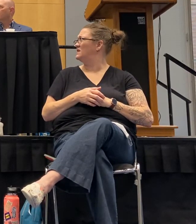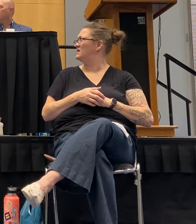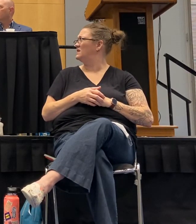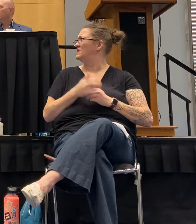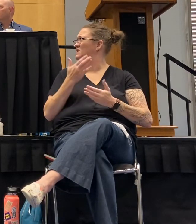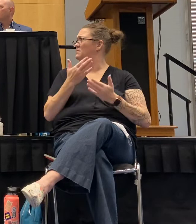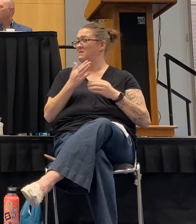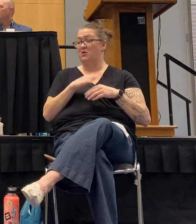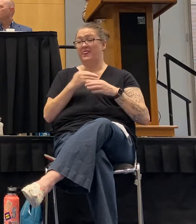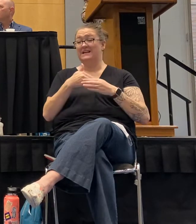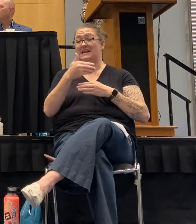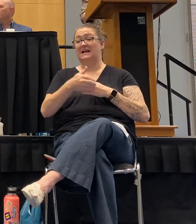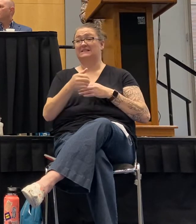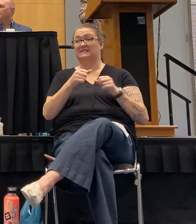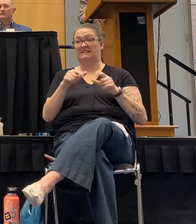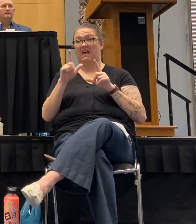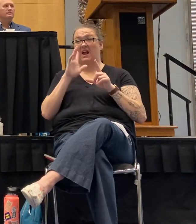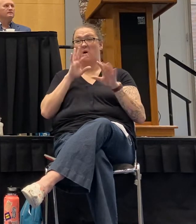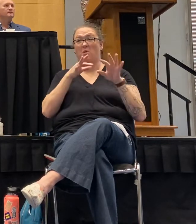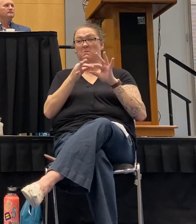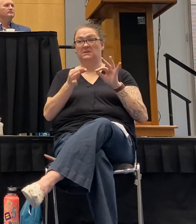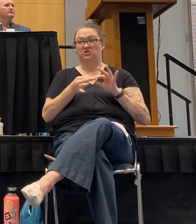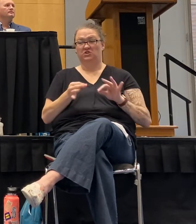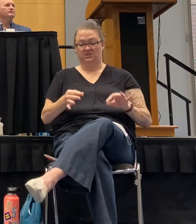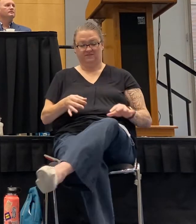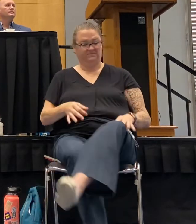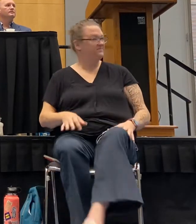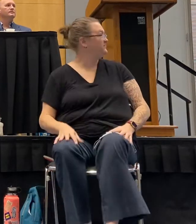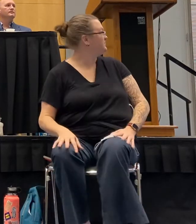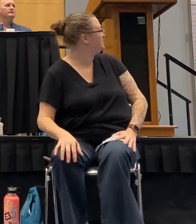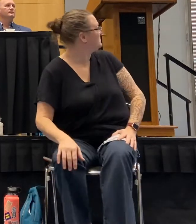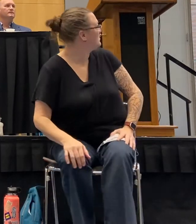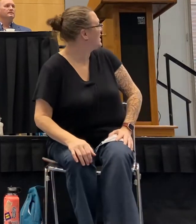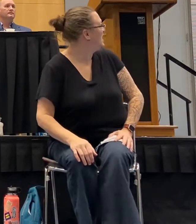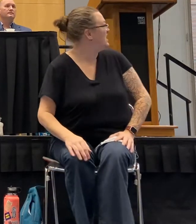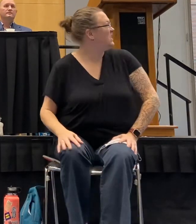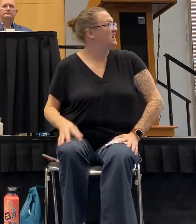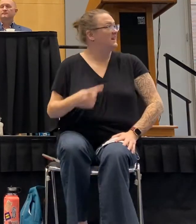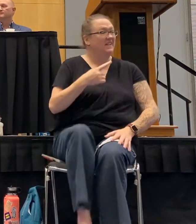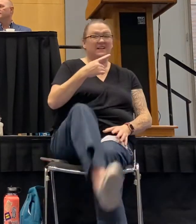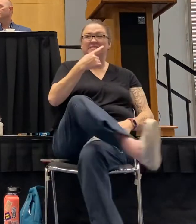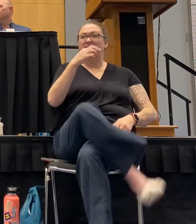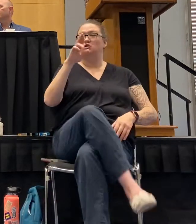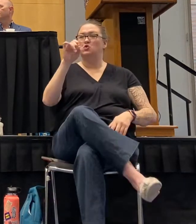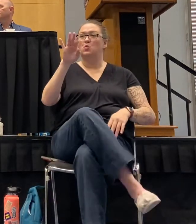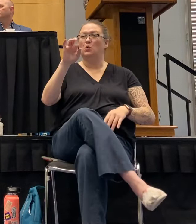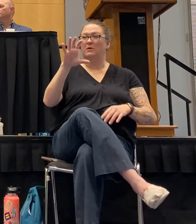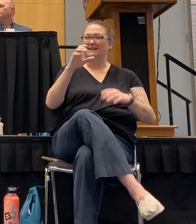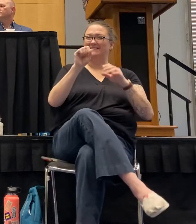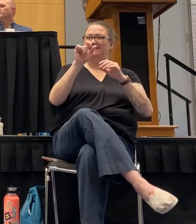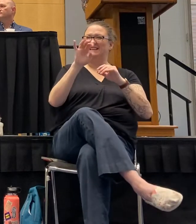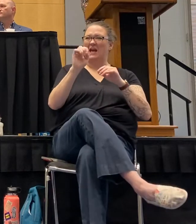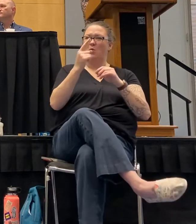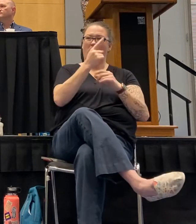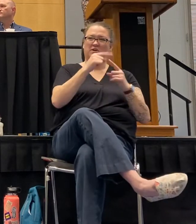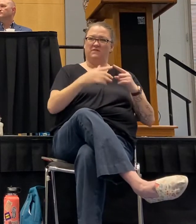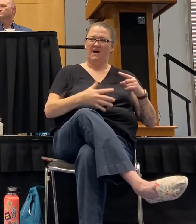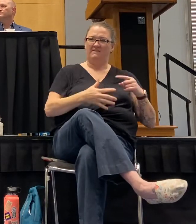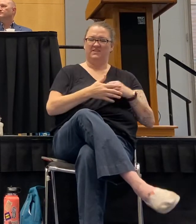Maybe just on the next slide, I'll mention, so this is kind of a breakdown of the rubric of this scale, so it's 1 to